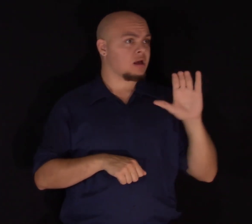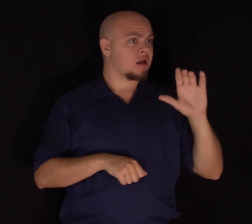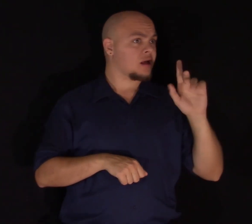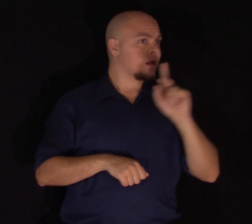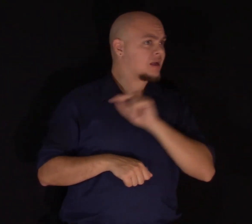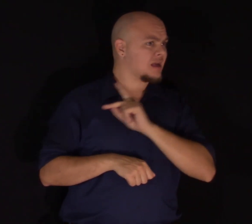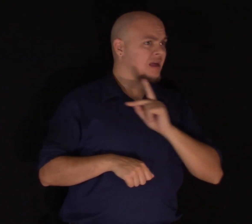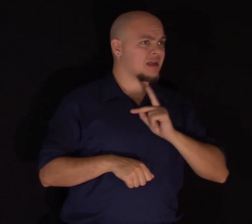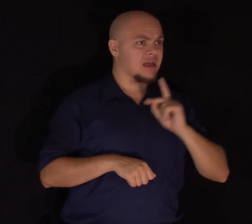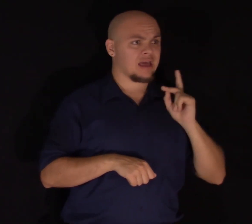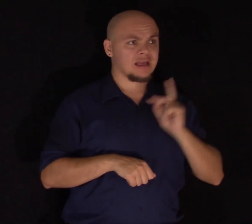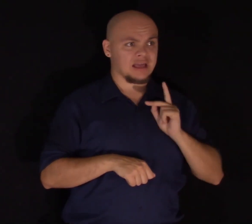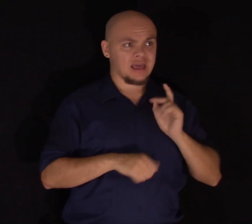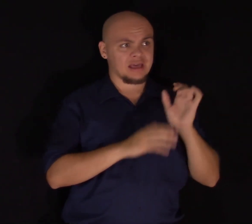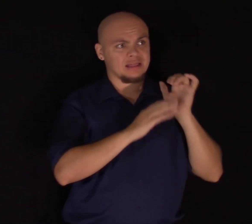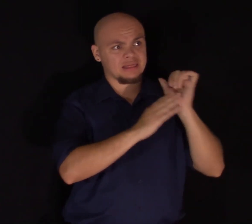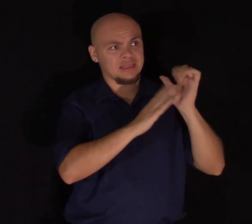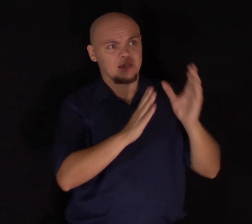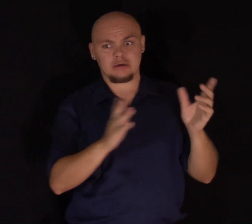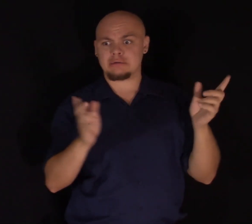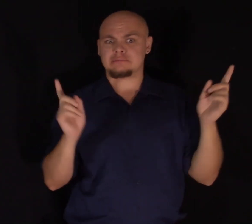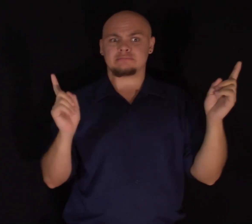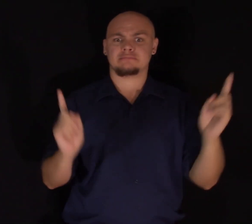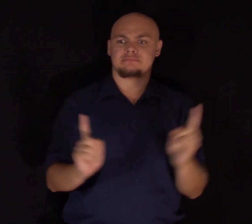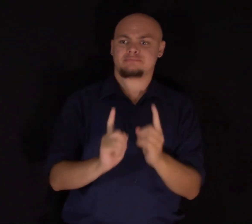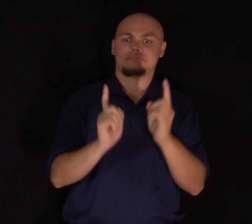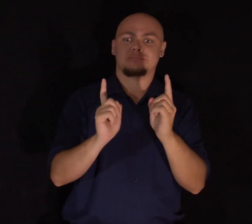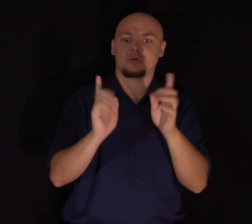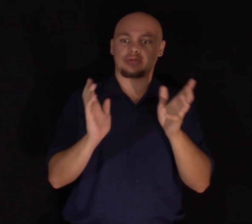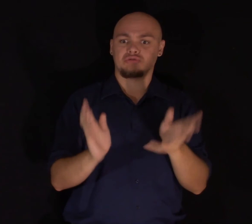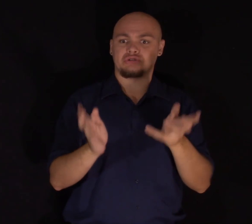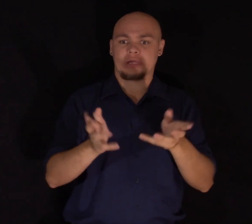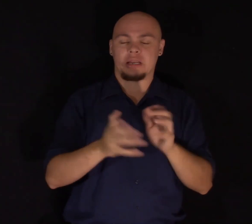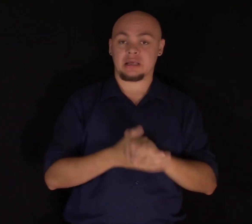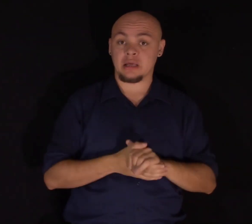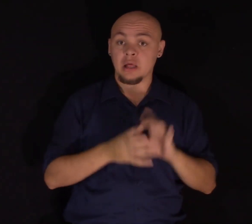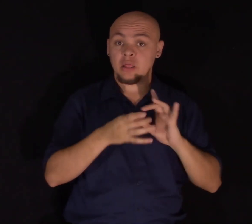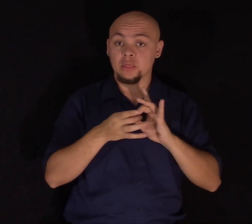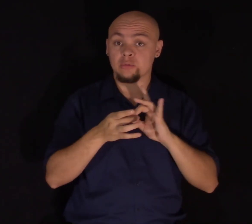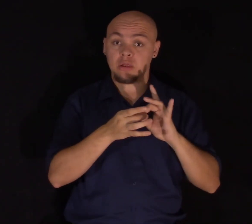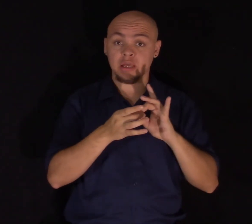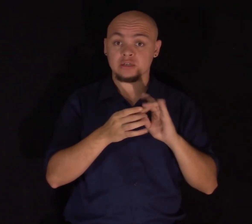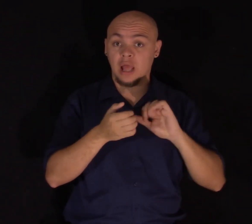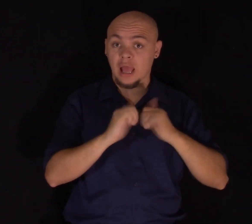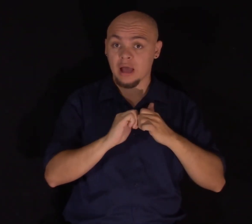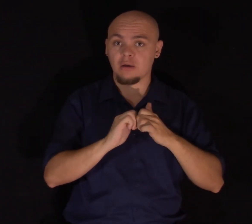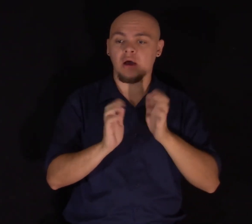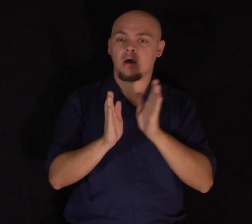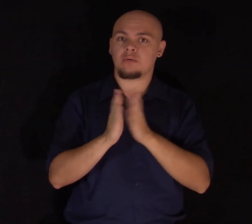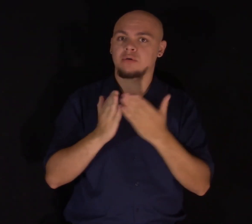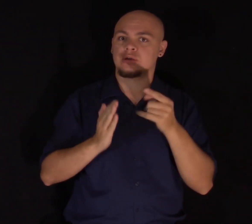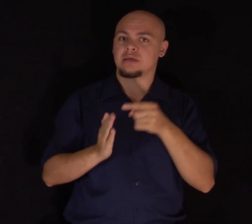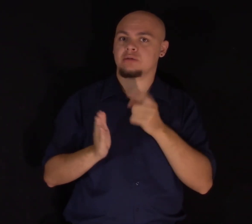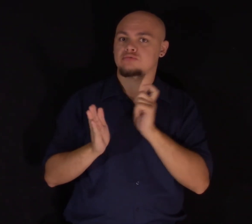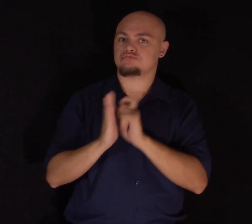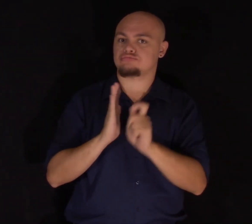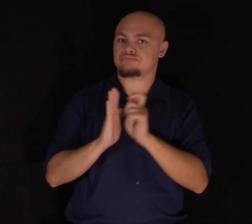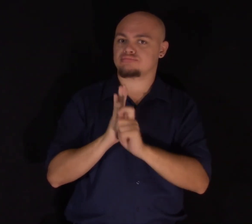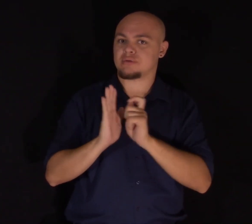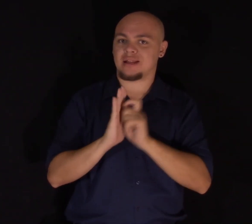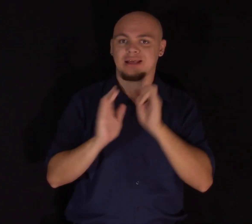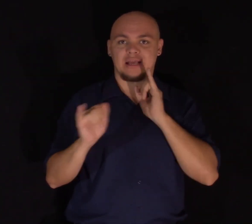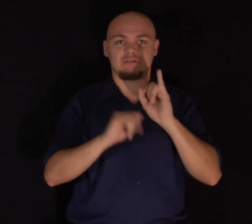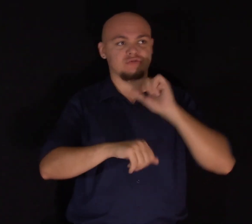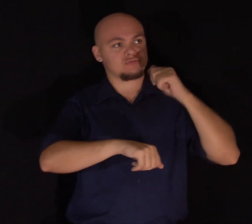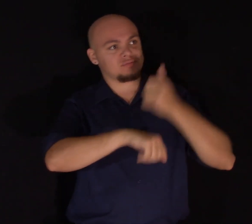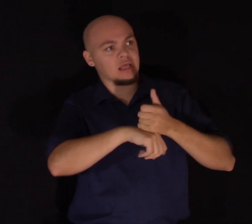orange soda after a Klan rally. The relationship started over a book Davis was writing. His secretary set up an interview with Roger